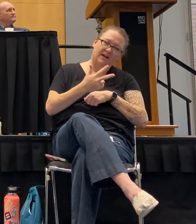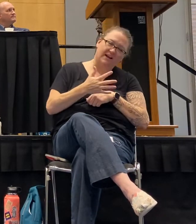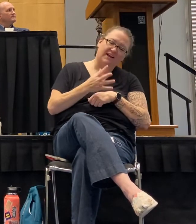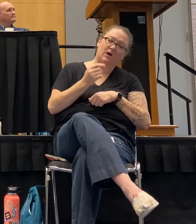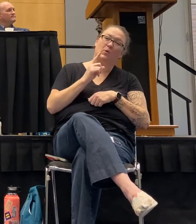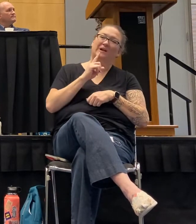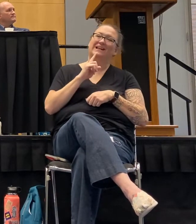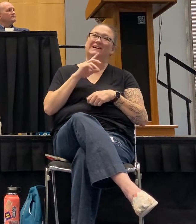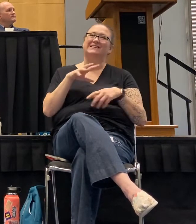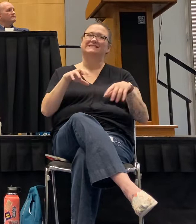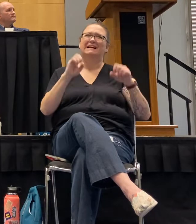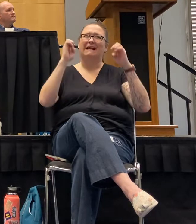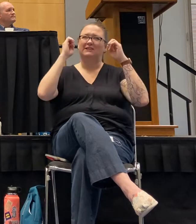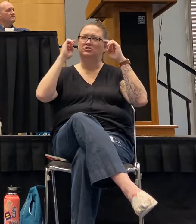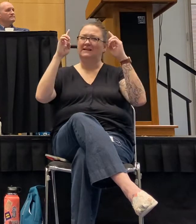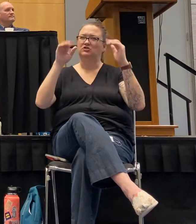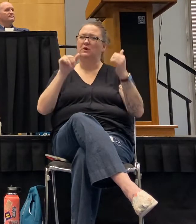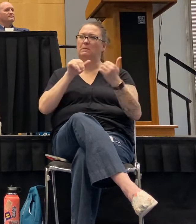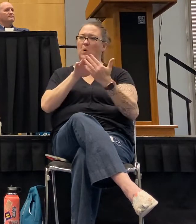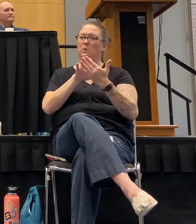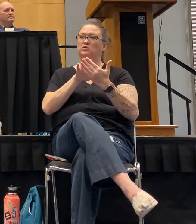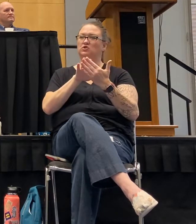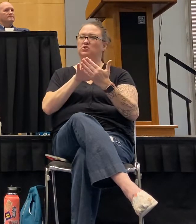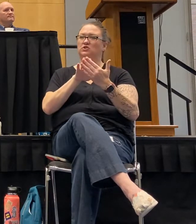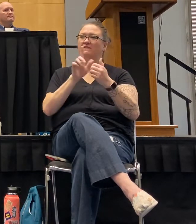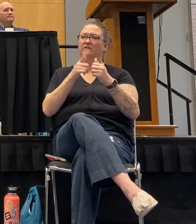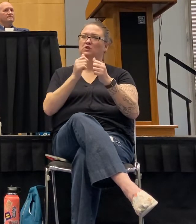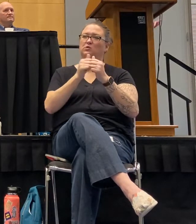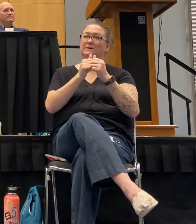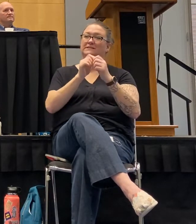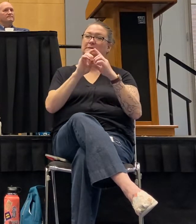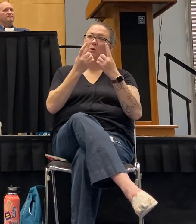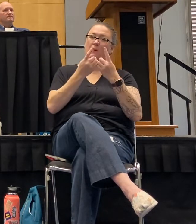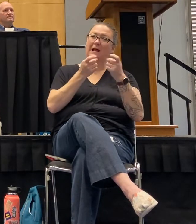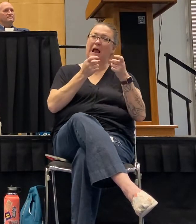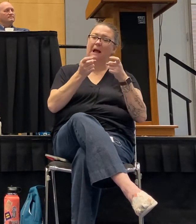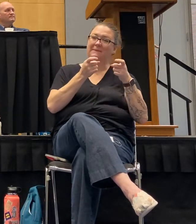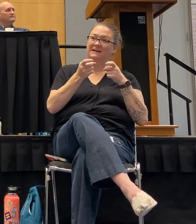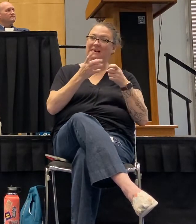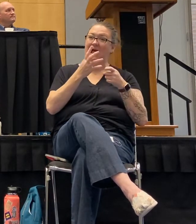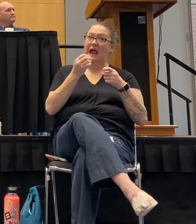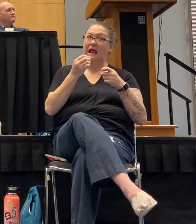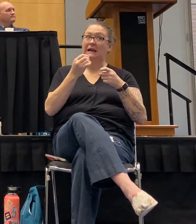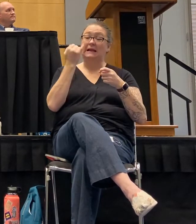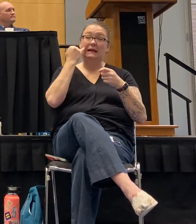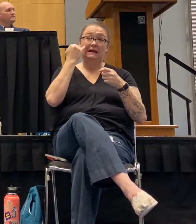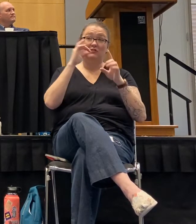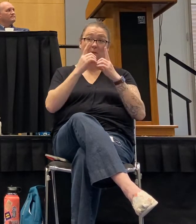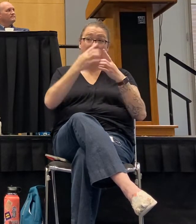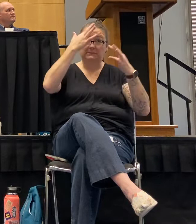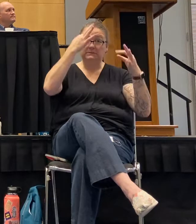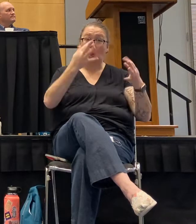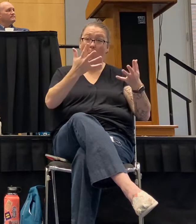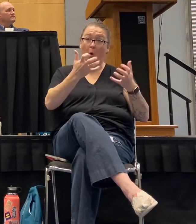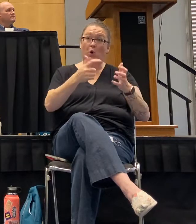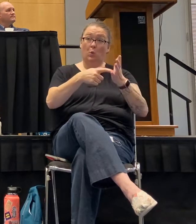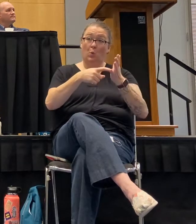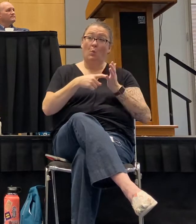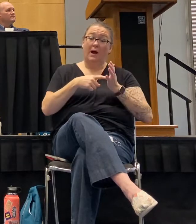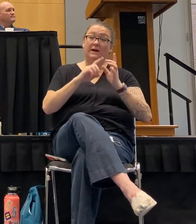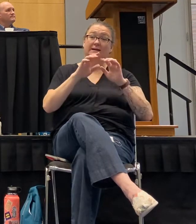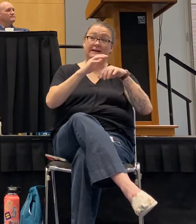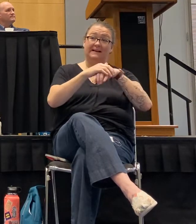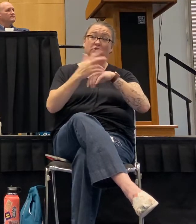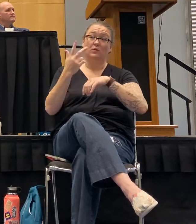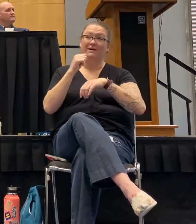to really take an educational approach, first with the department admins, and if the department decides that they want to require English 3